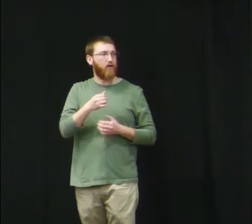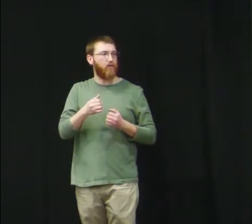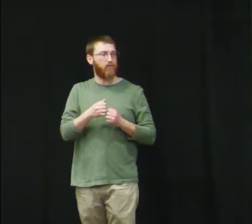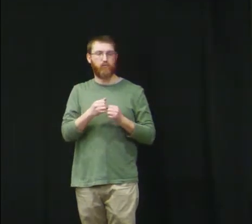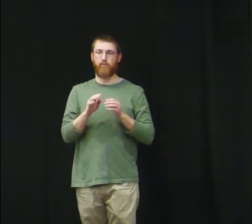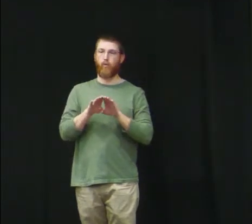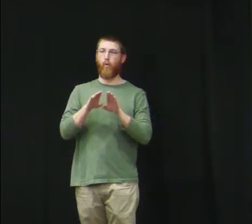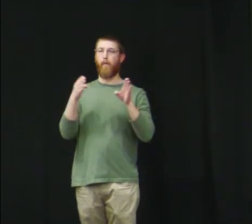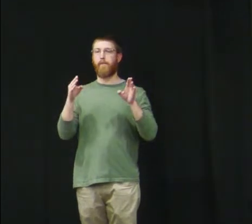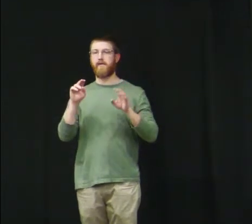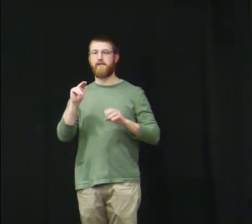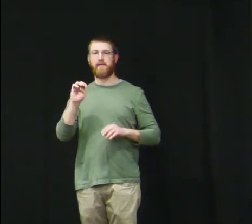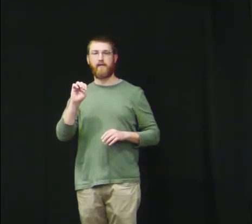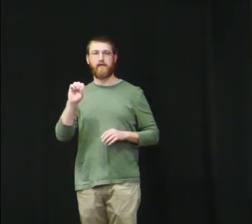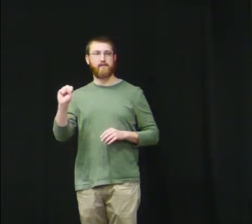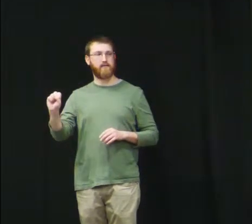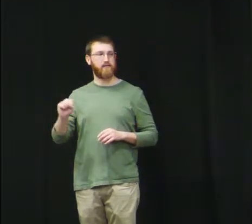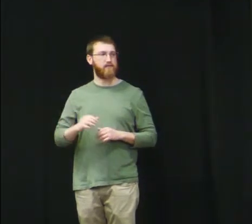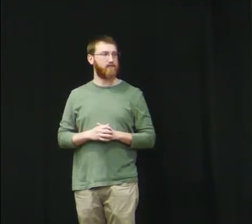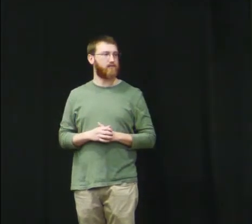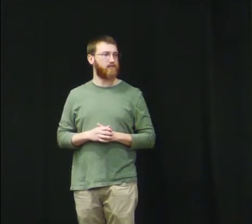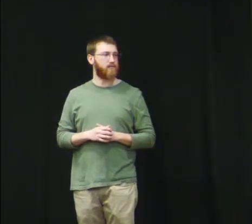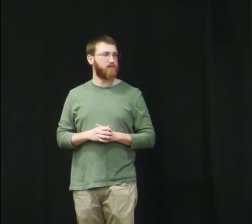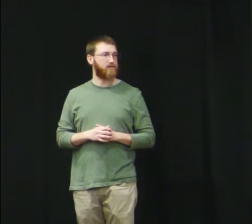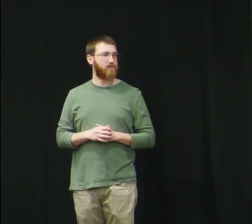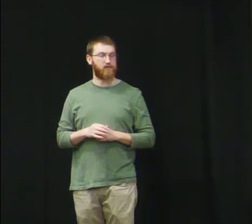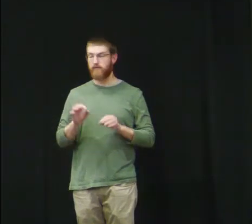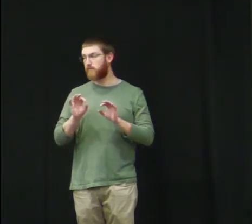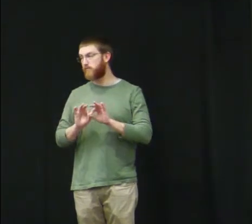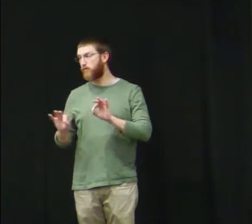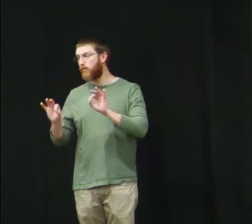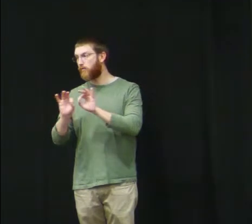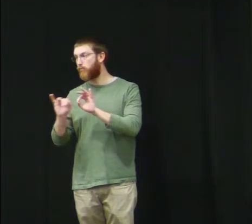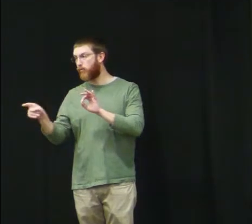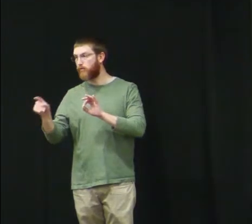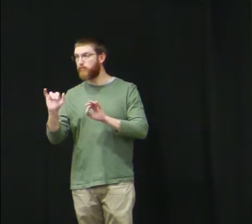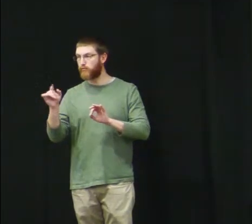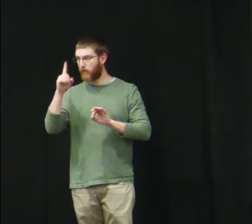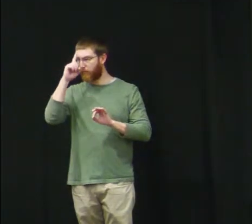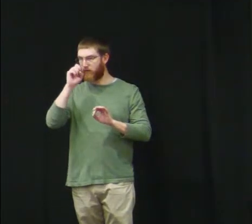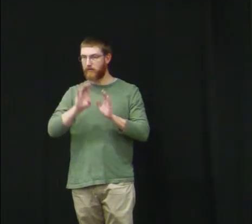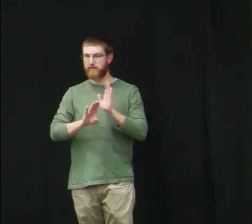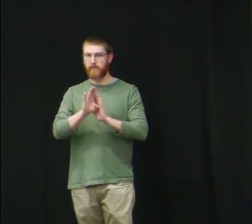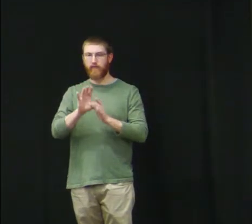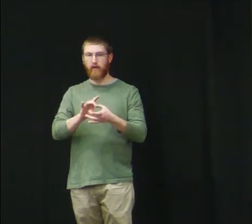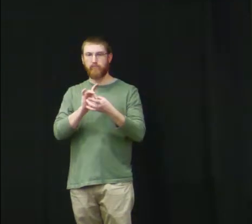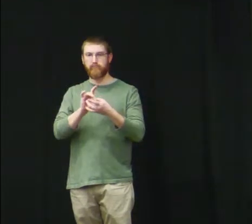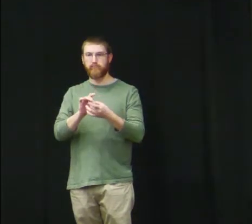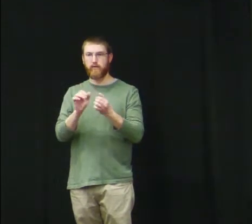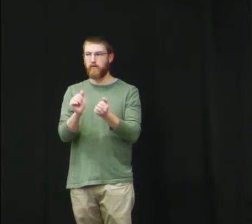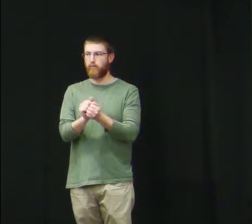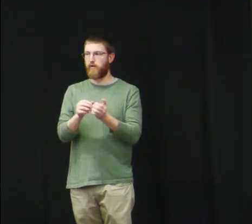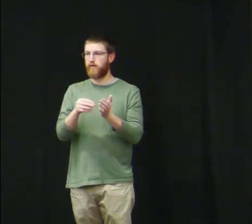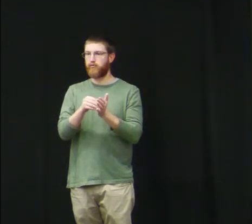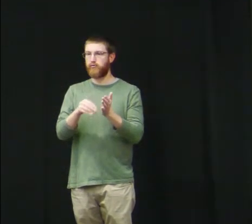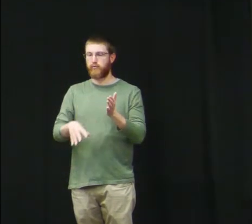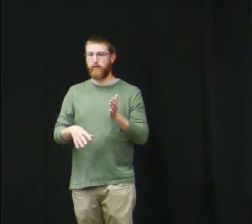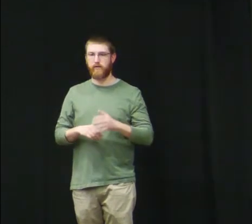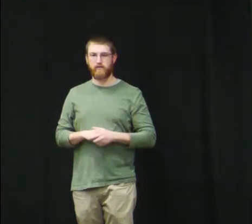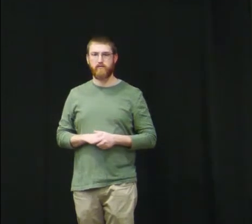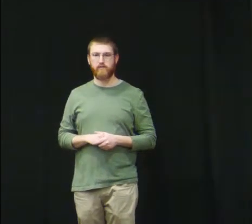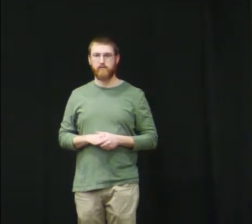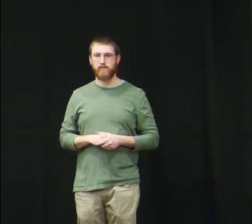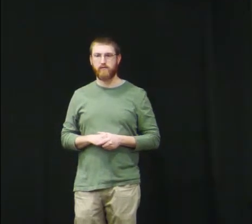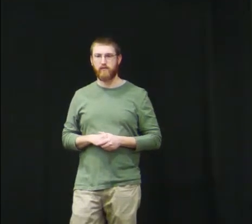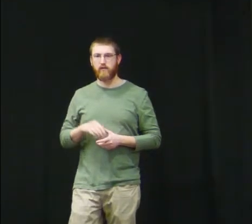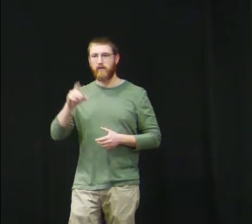Okay. Warmth and openness. And that's important because we need to develop friendships, our relationships with our students and make